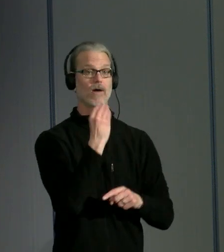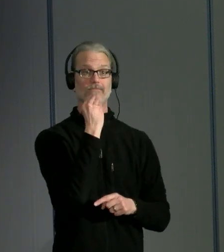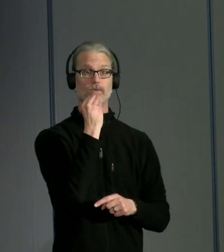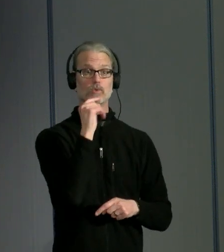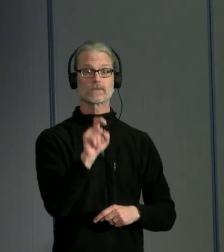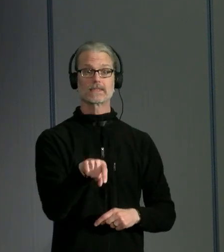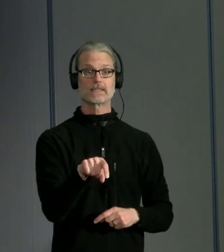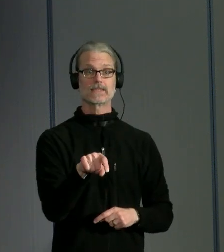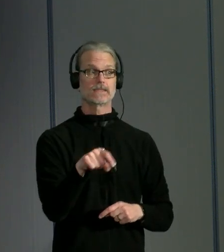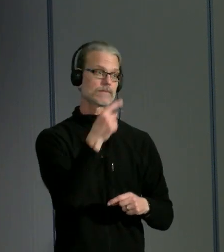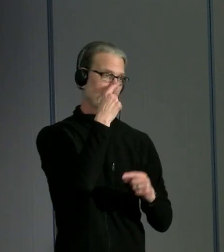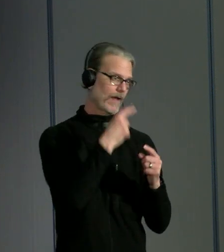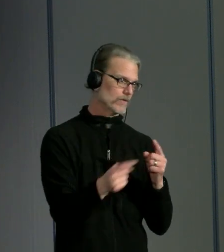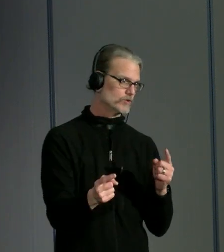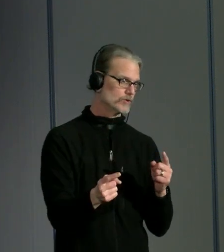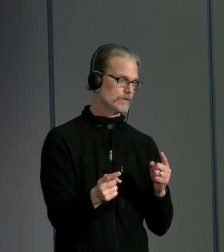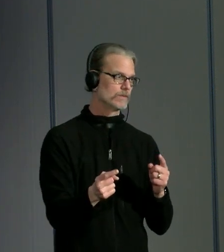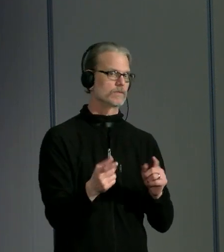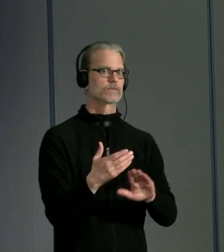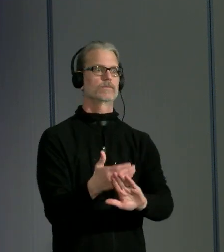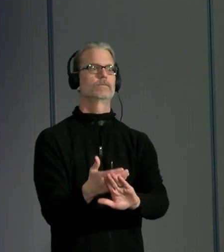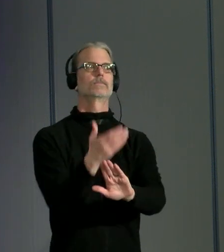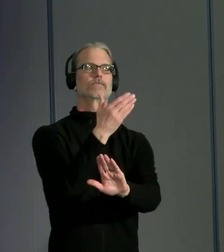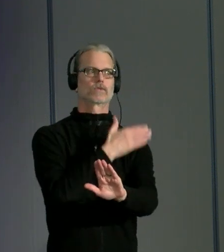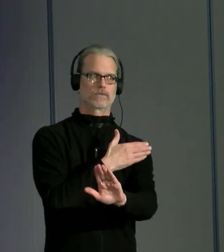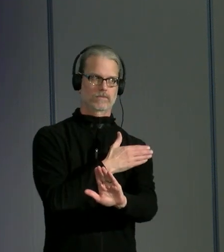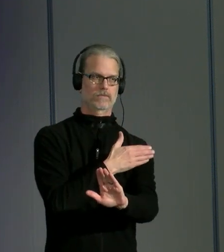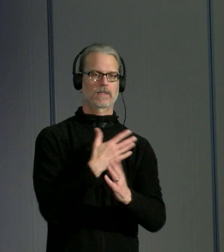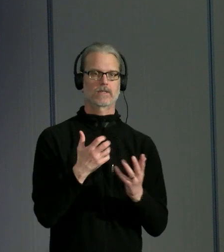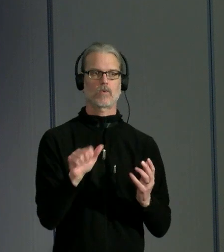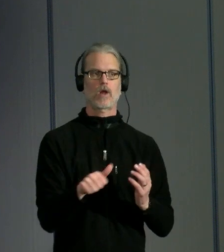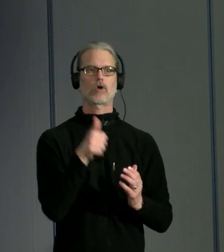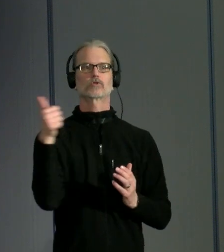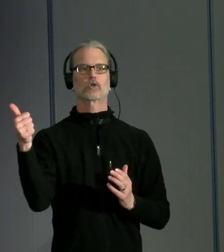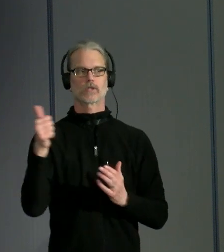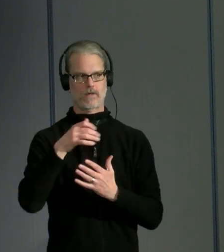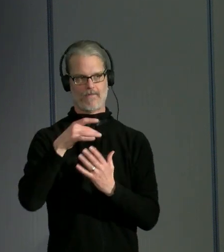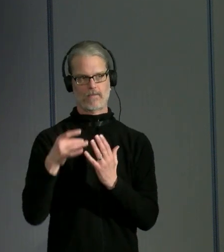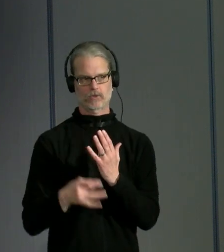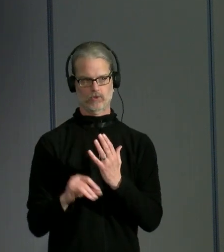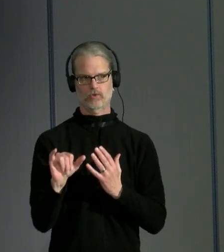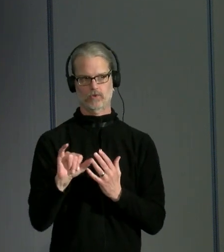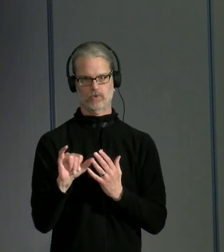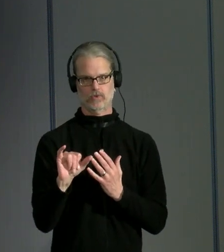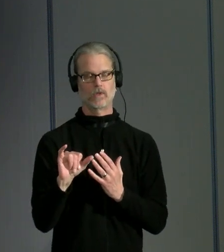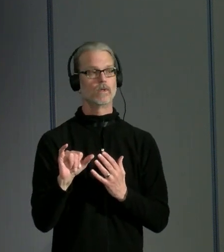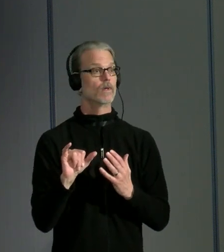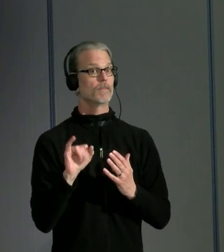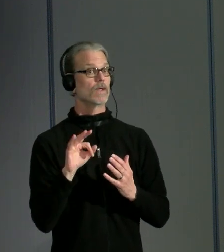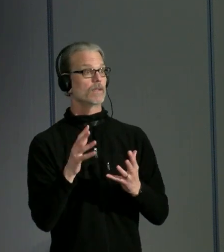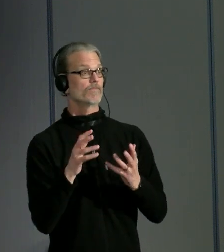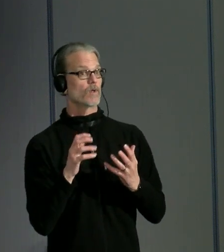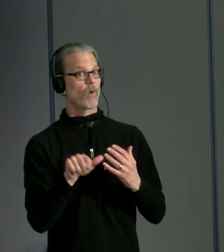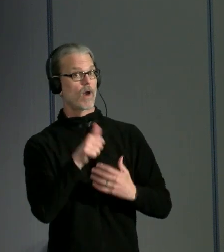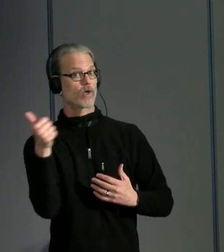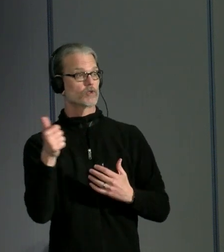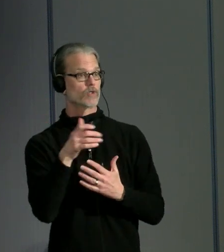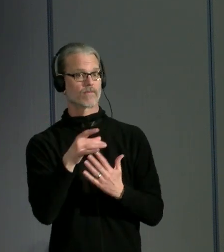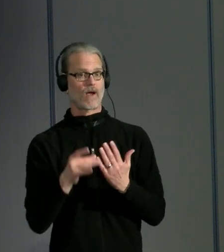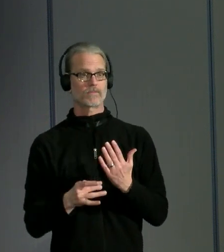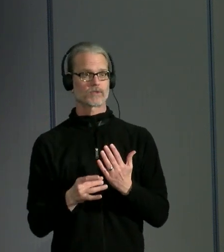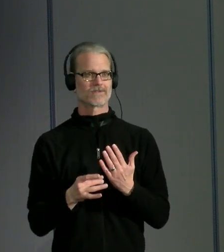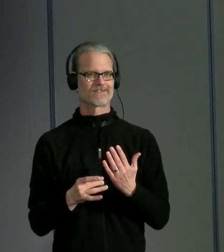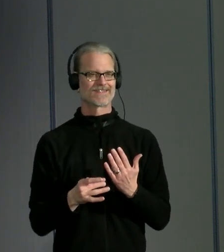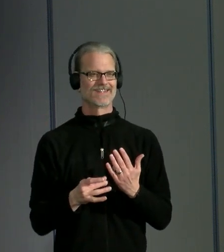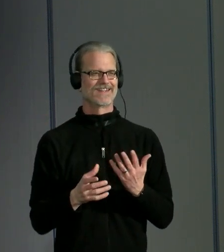restrictions and any food allergies. Of course, you want to have alternative options, but if you're going to go to the lengths of having alternative options,